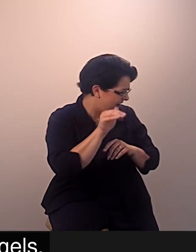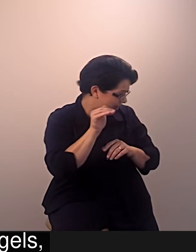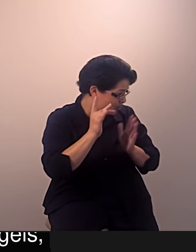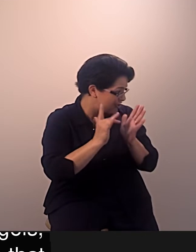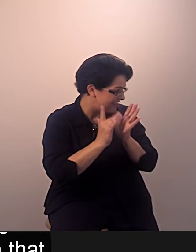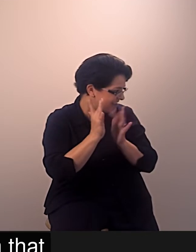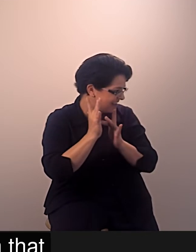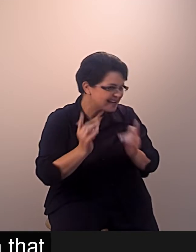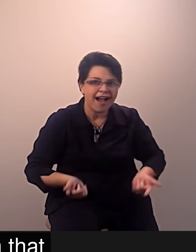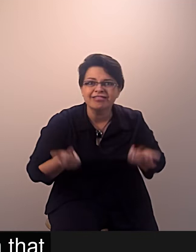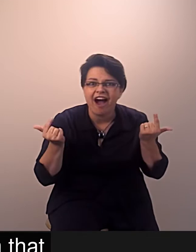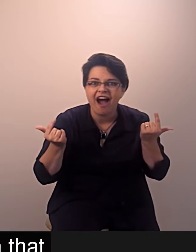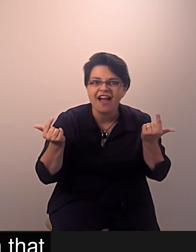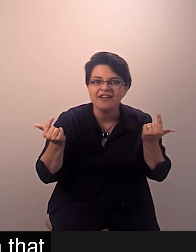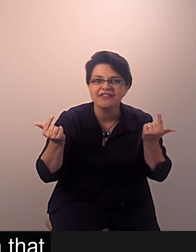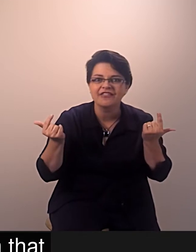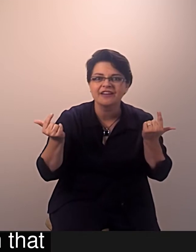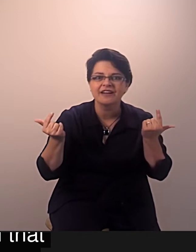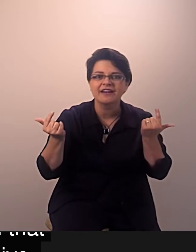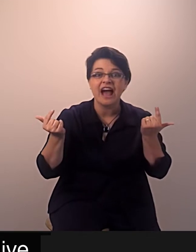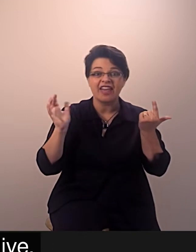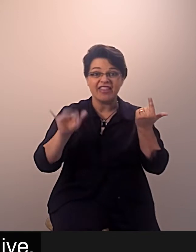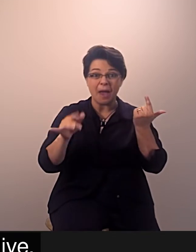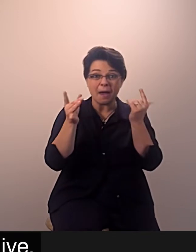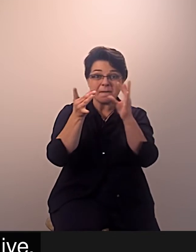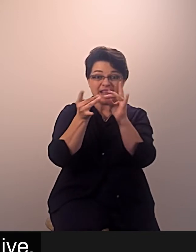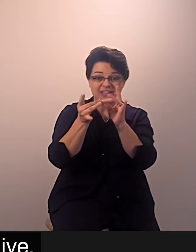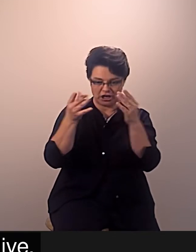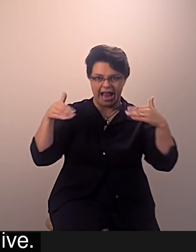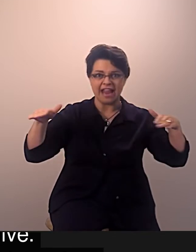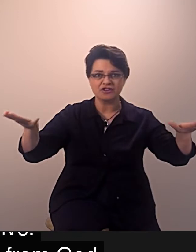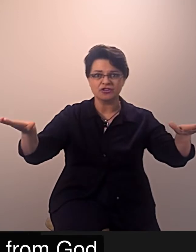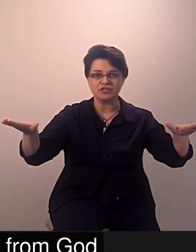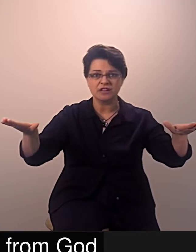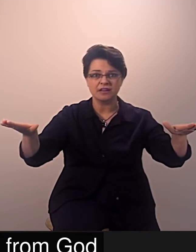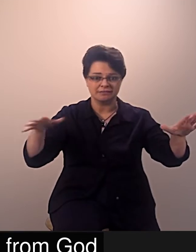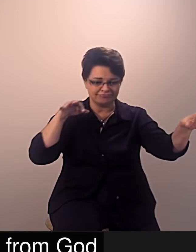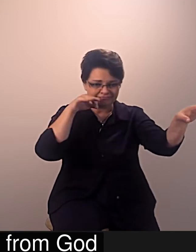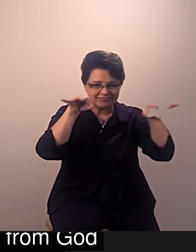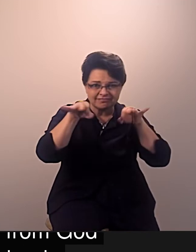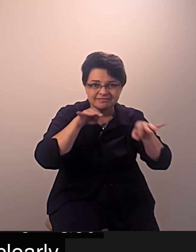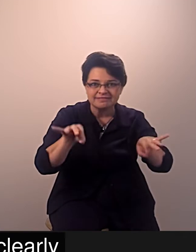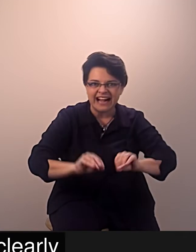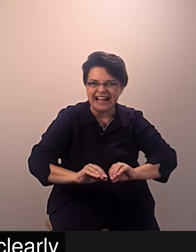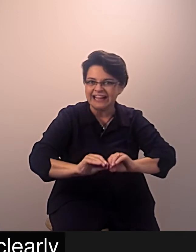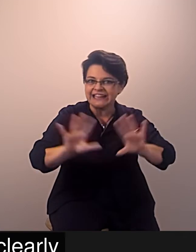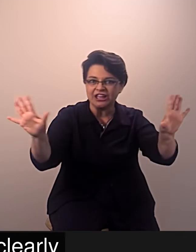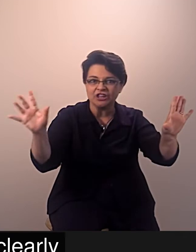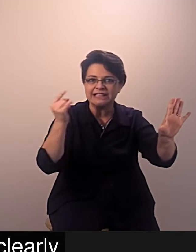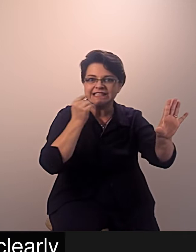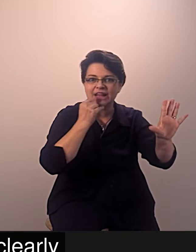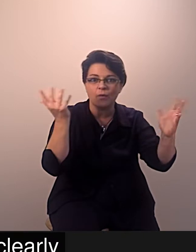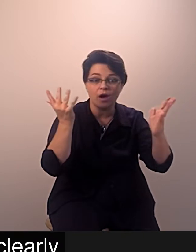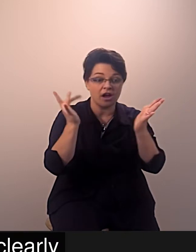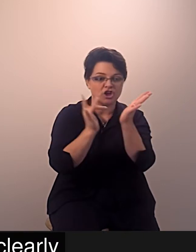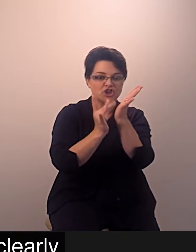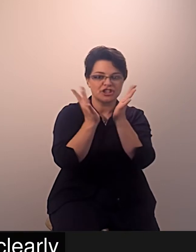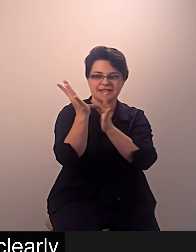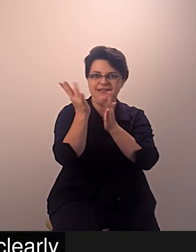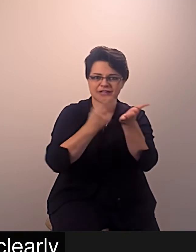alive. These messengers from God told them very clearly that Jesus had risen from the dead.